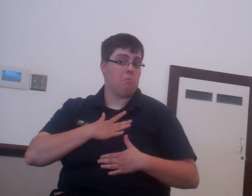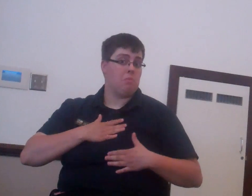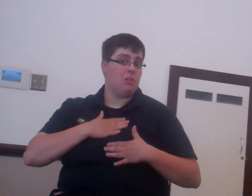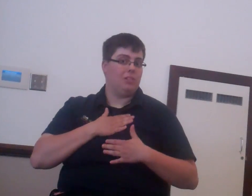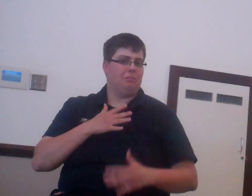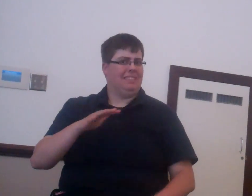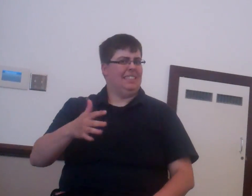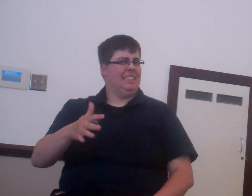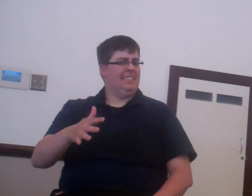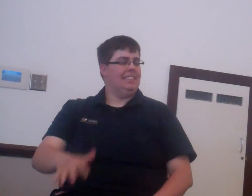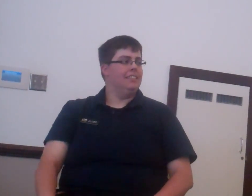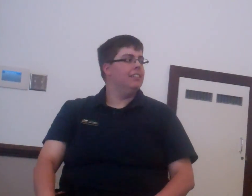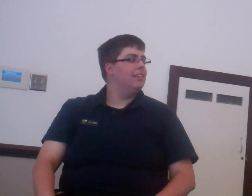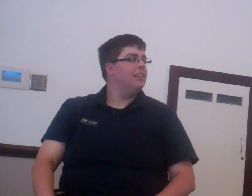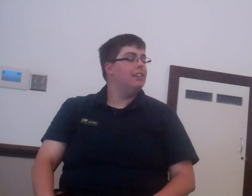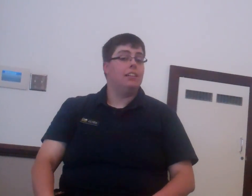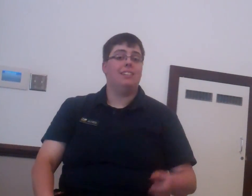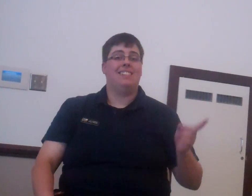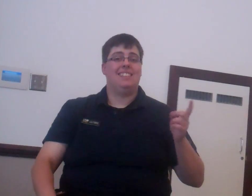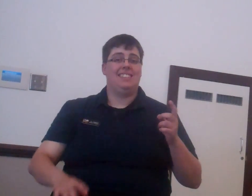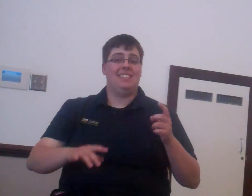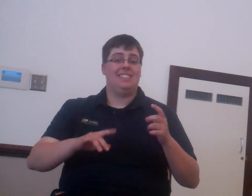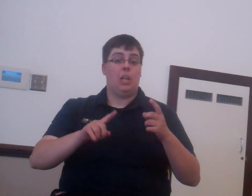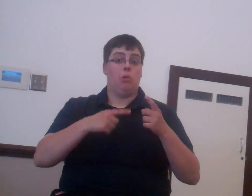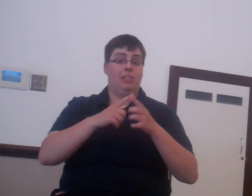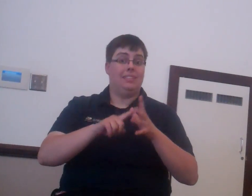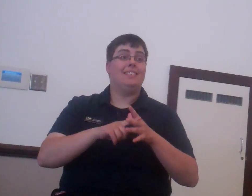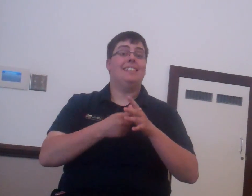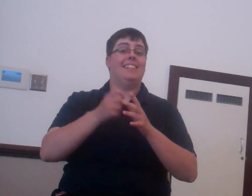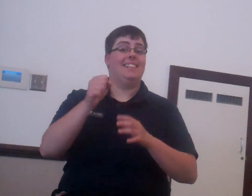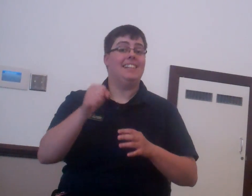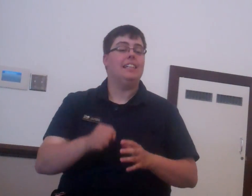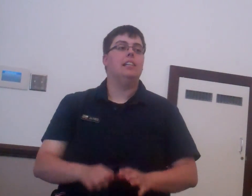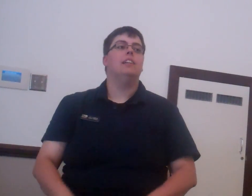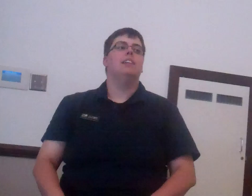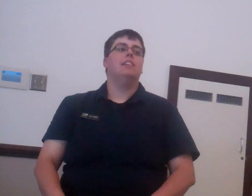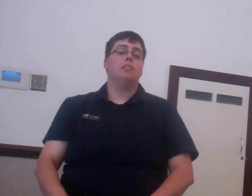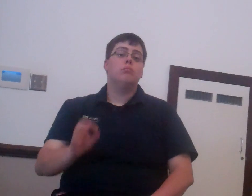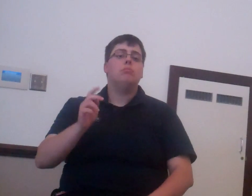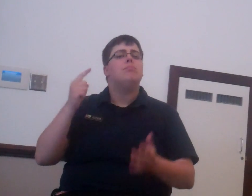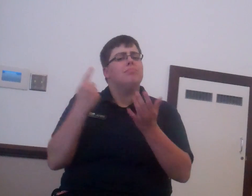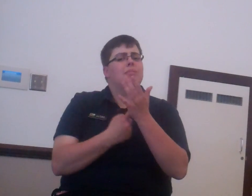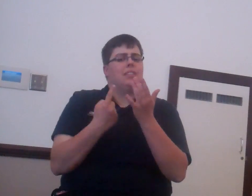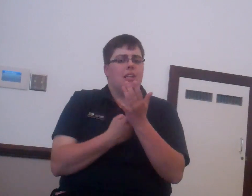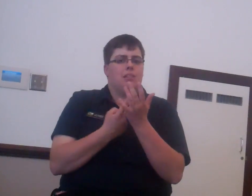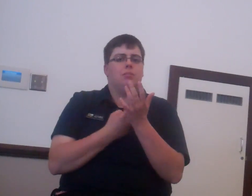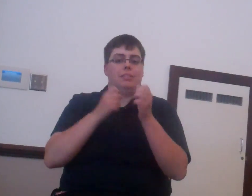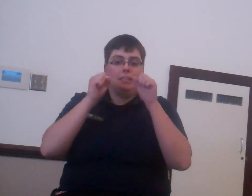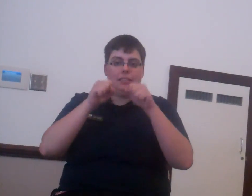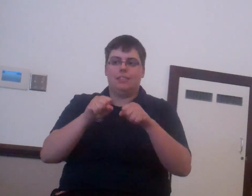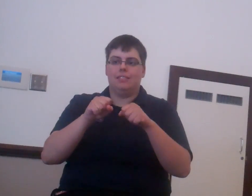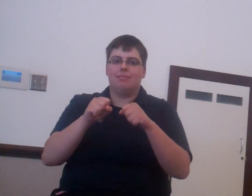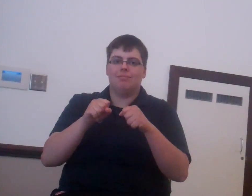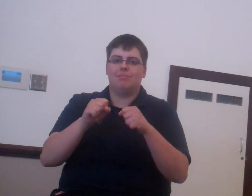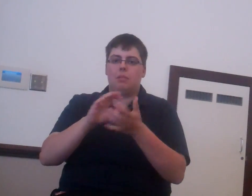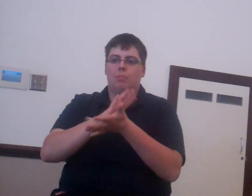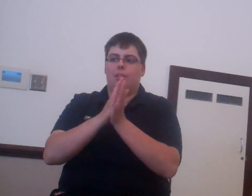of? At first? Okay, so sometimes that can be sort of a fun perk at work, right? If you have somebody you have a